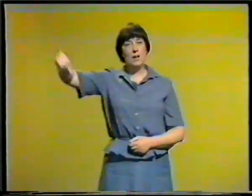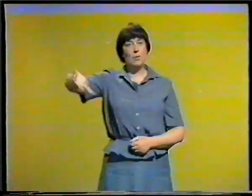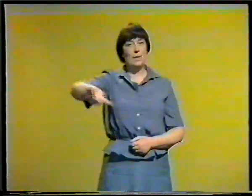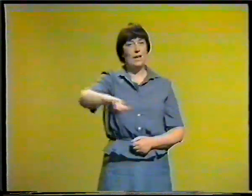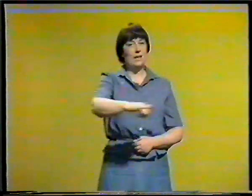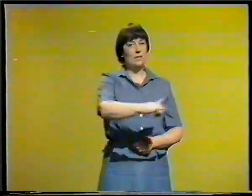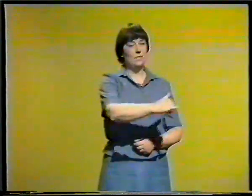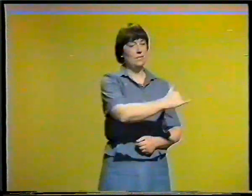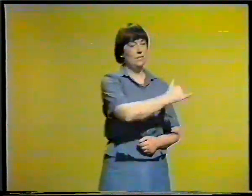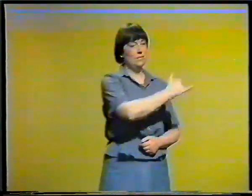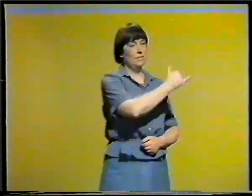Aeroplane.